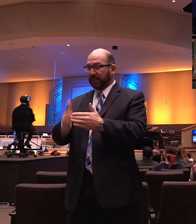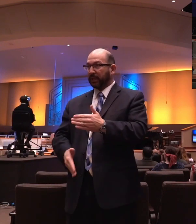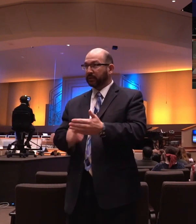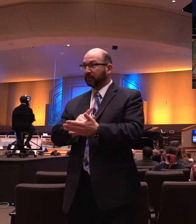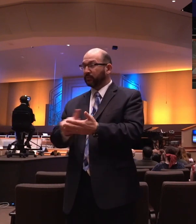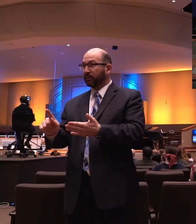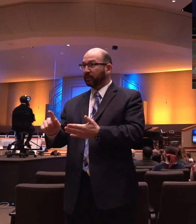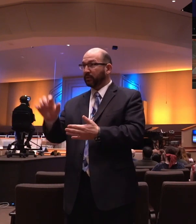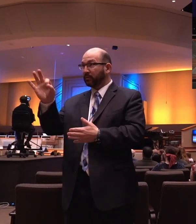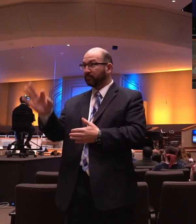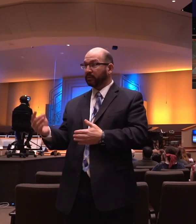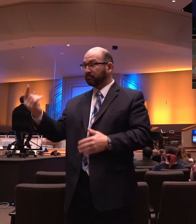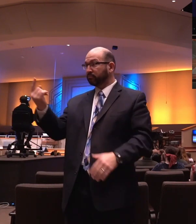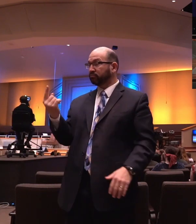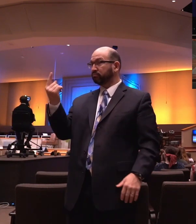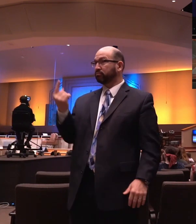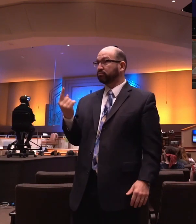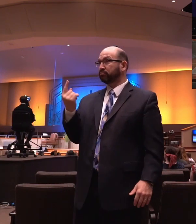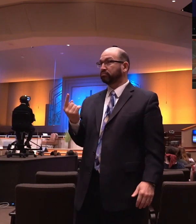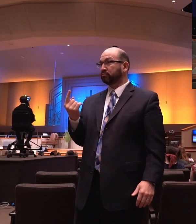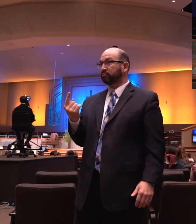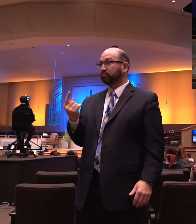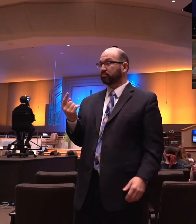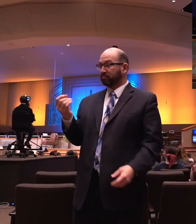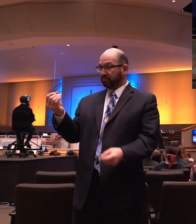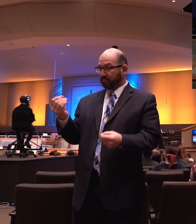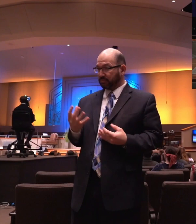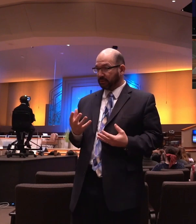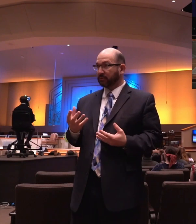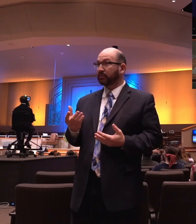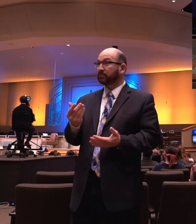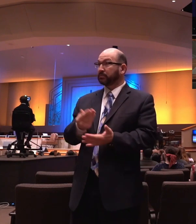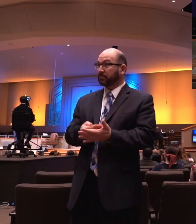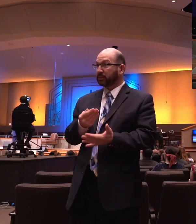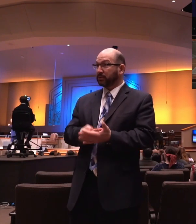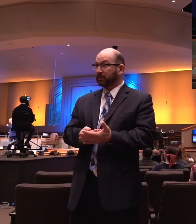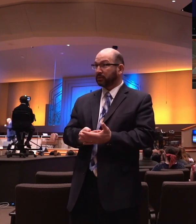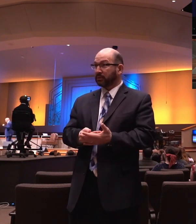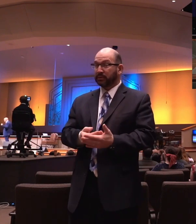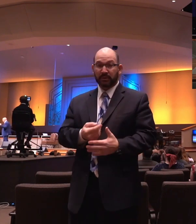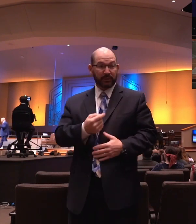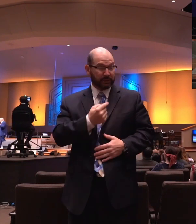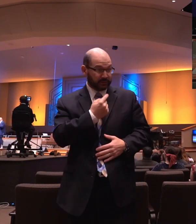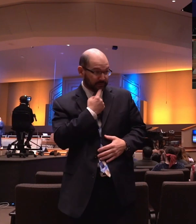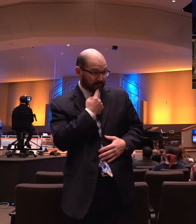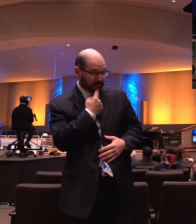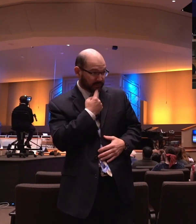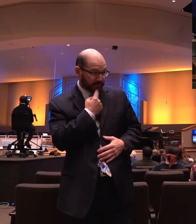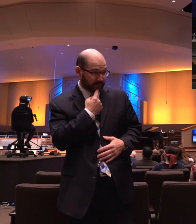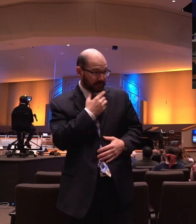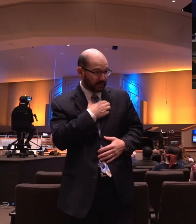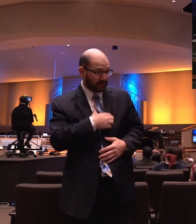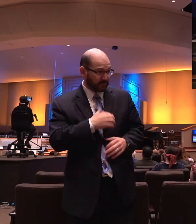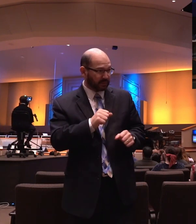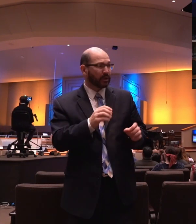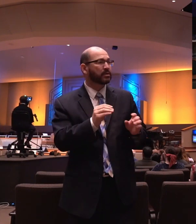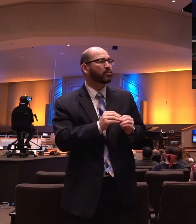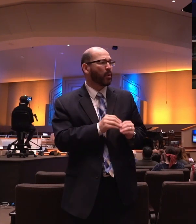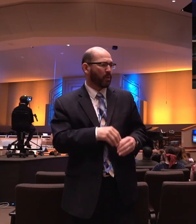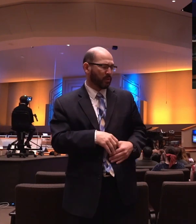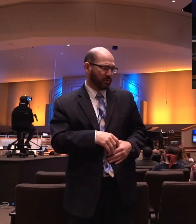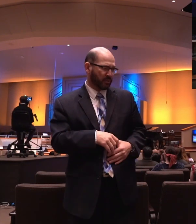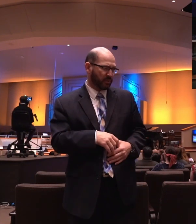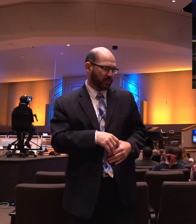the pastor came and he gave me my love offering and he said, I wish it could be more.